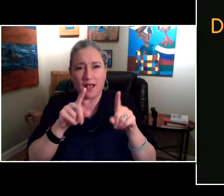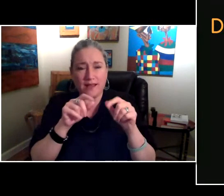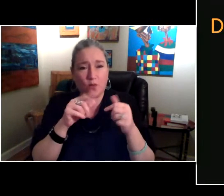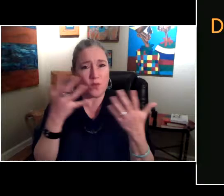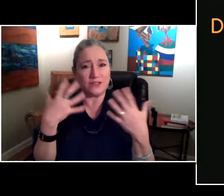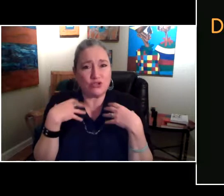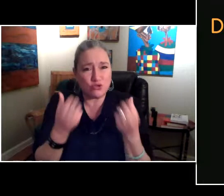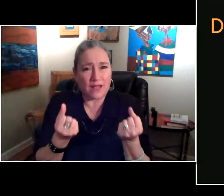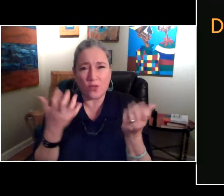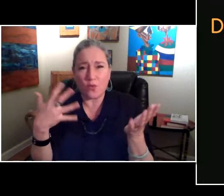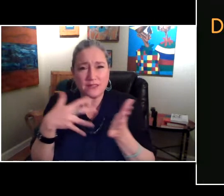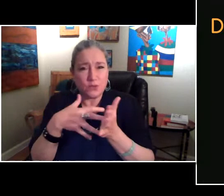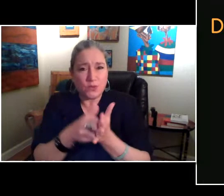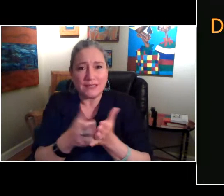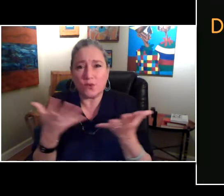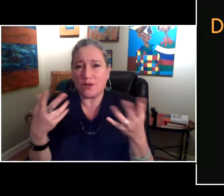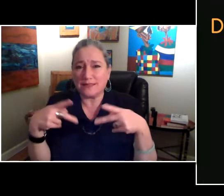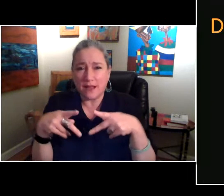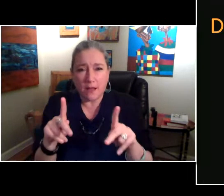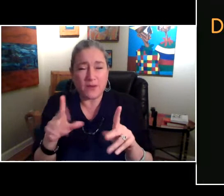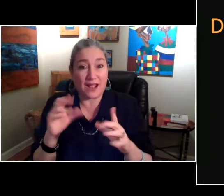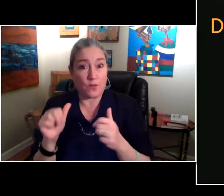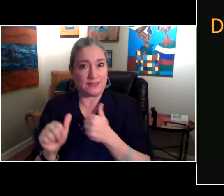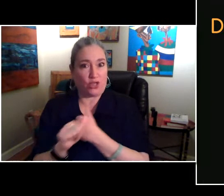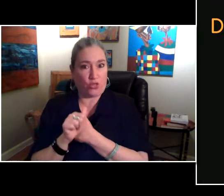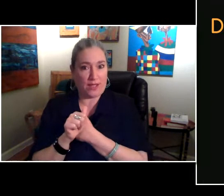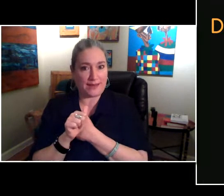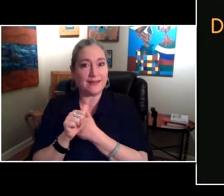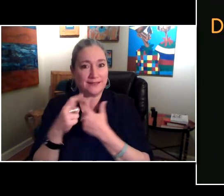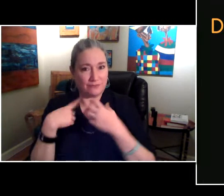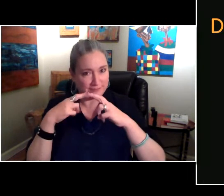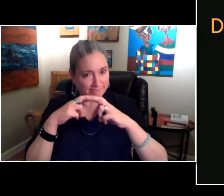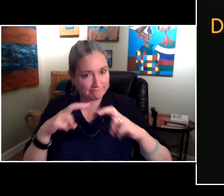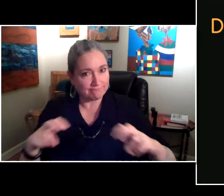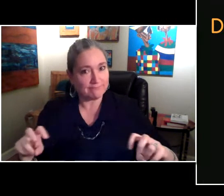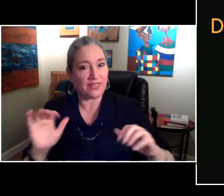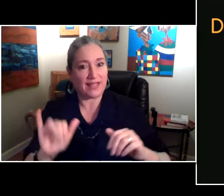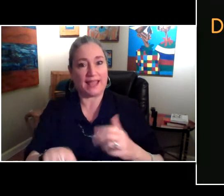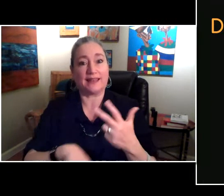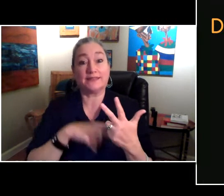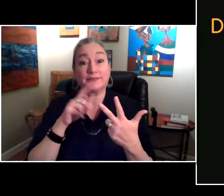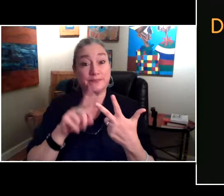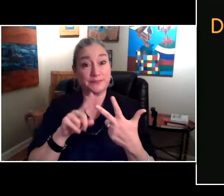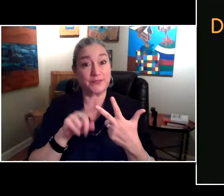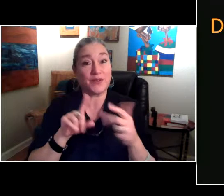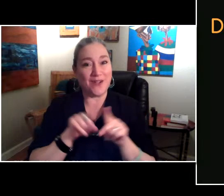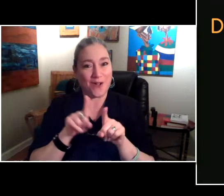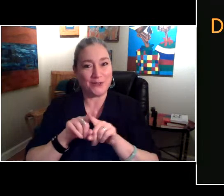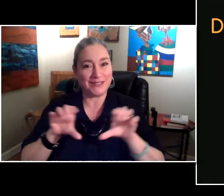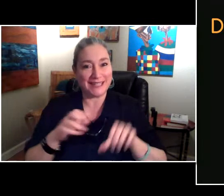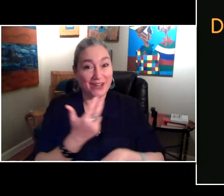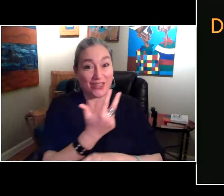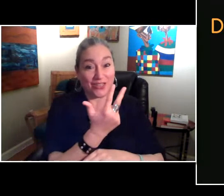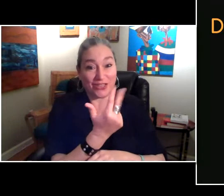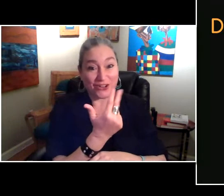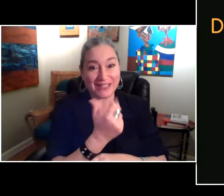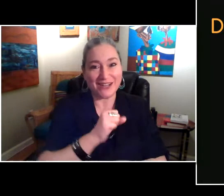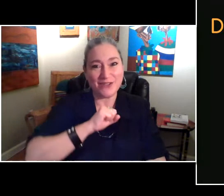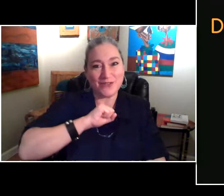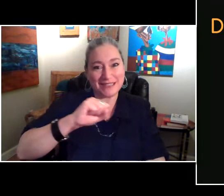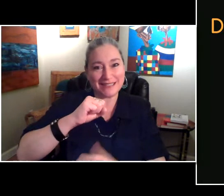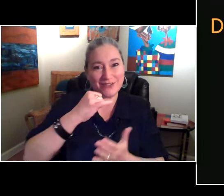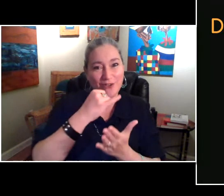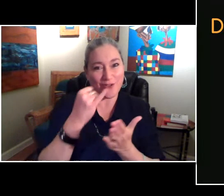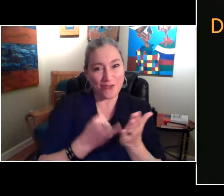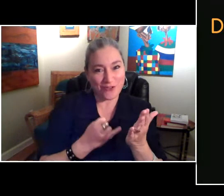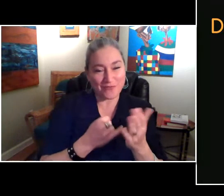and young children and understand what has been going on, what are the strengths, the weaknesses, opportunities, and threats around that.